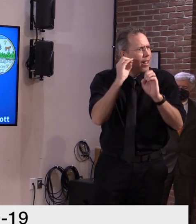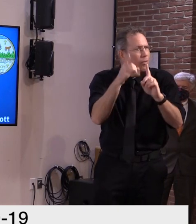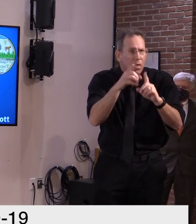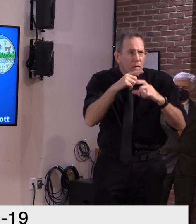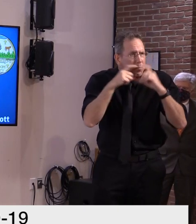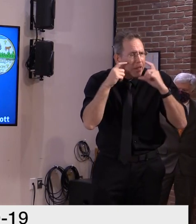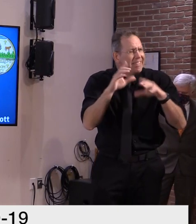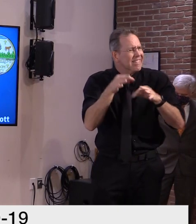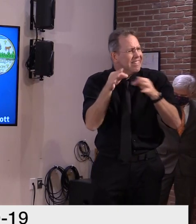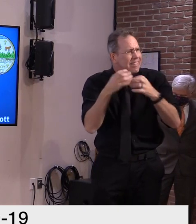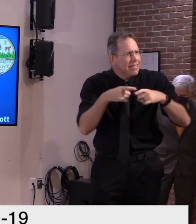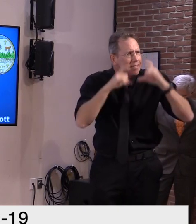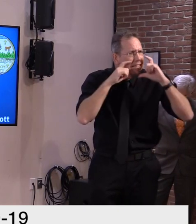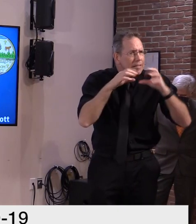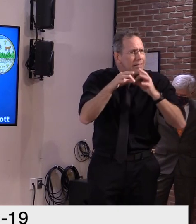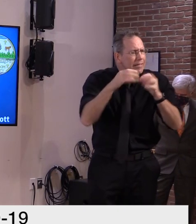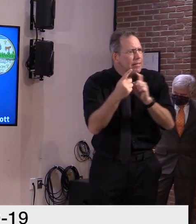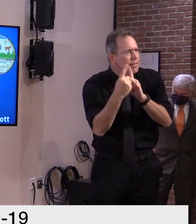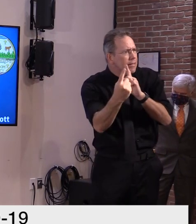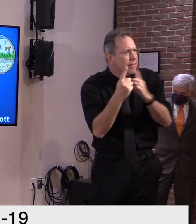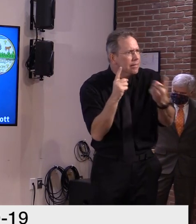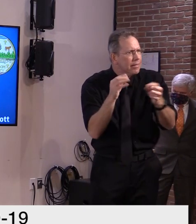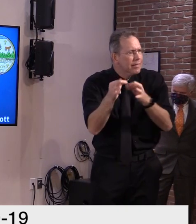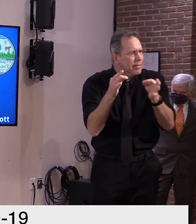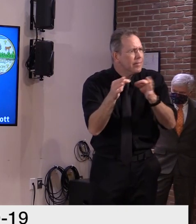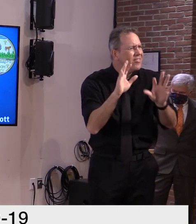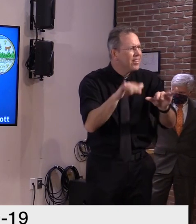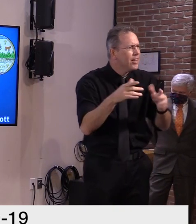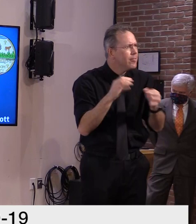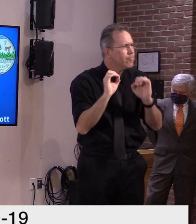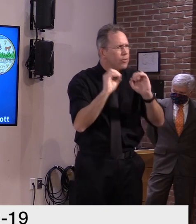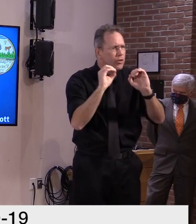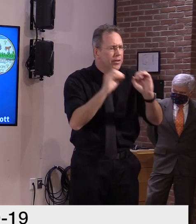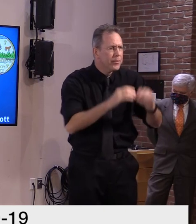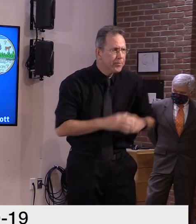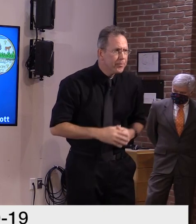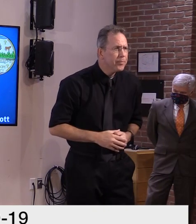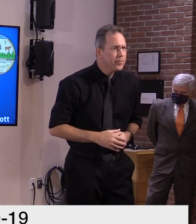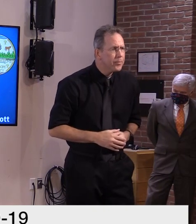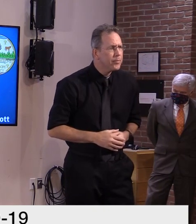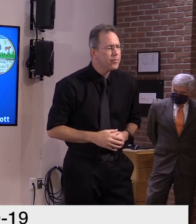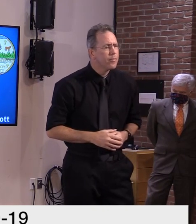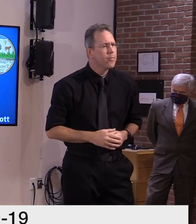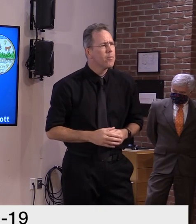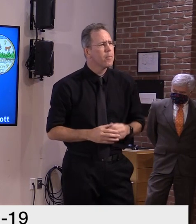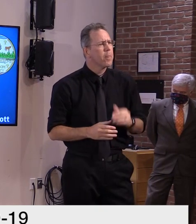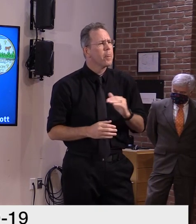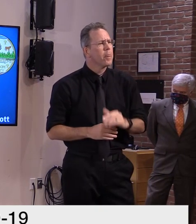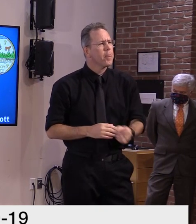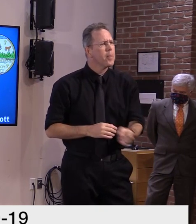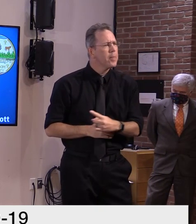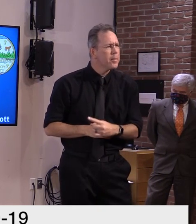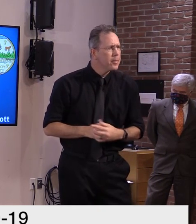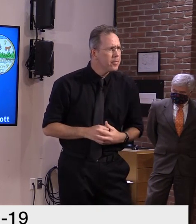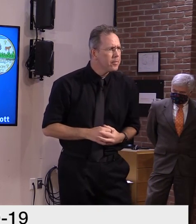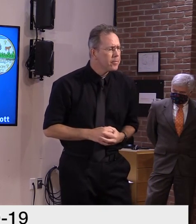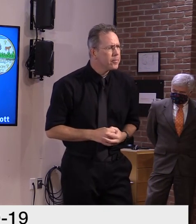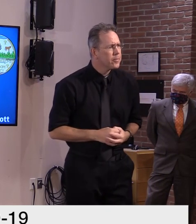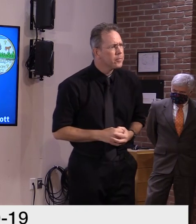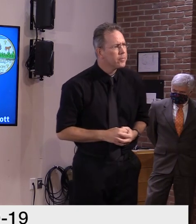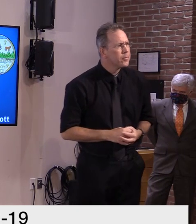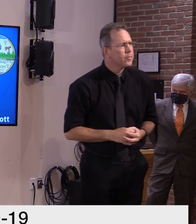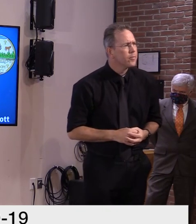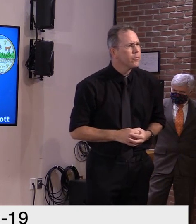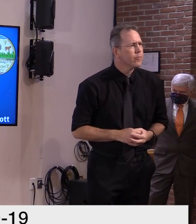And then as a follow-up, can resorts legally suspend or cancel people's passes, in particular if the attestation requirement was